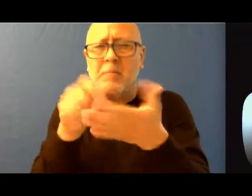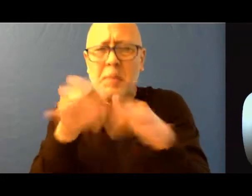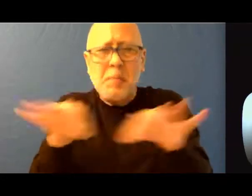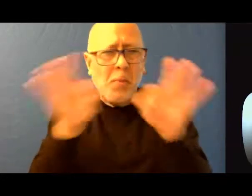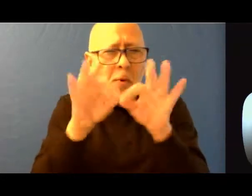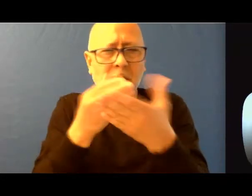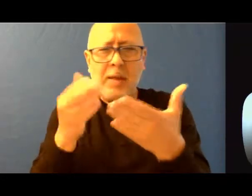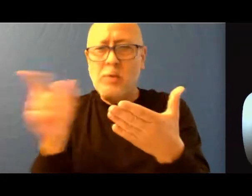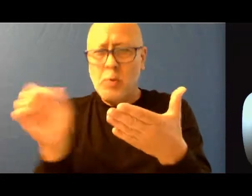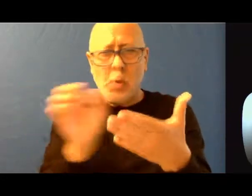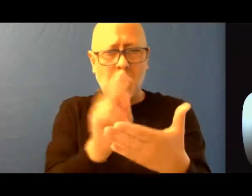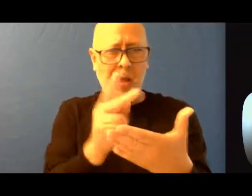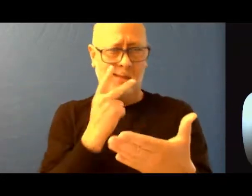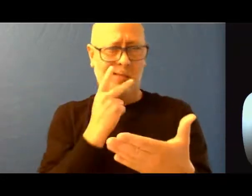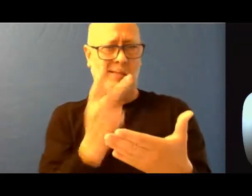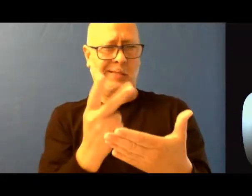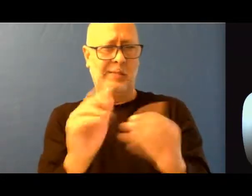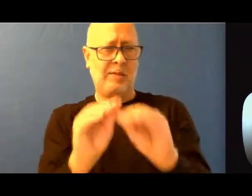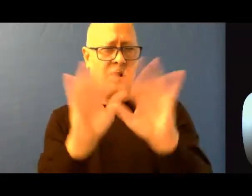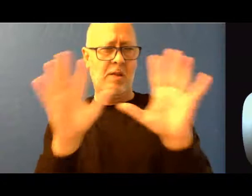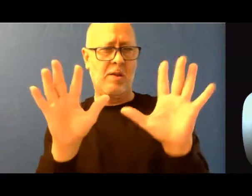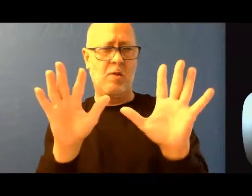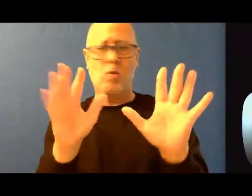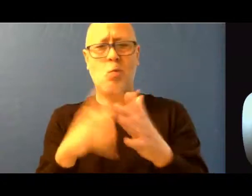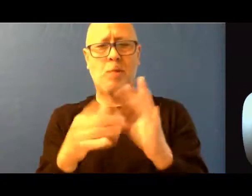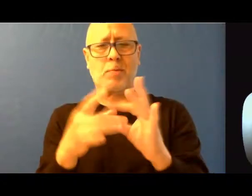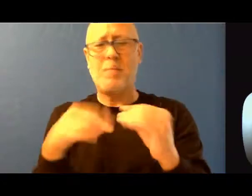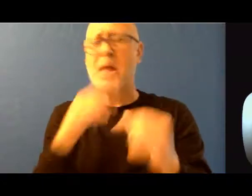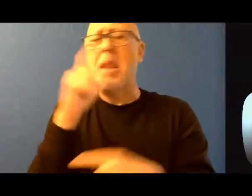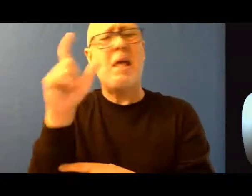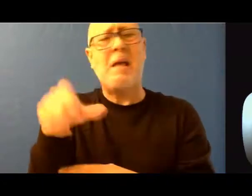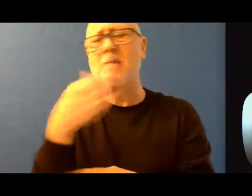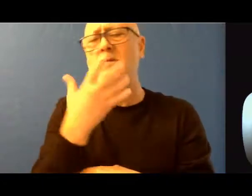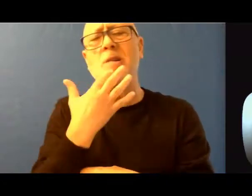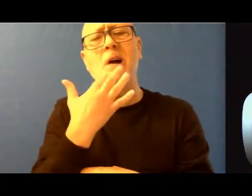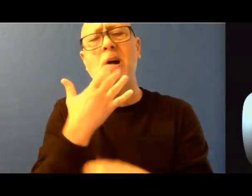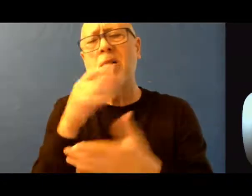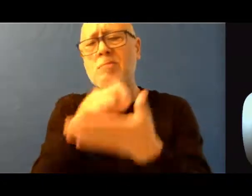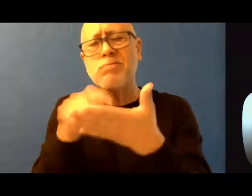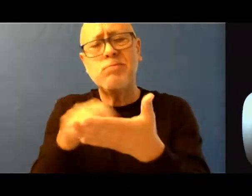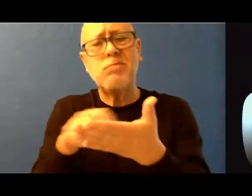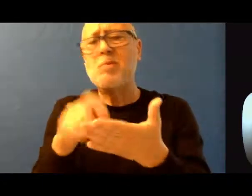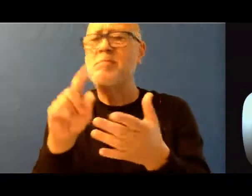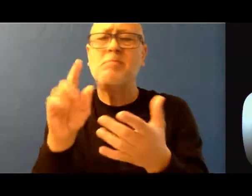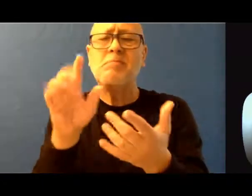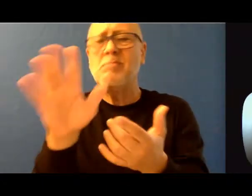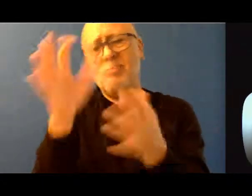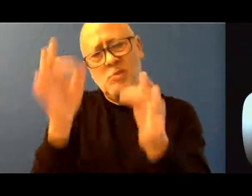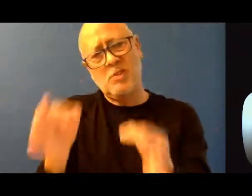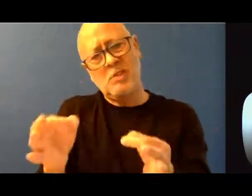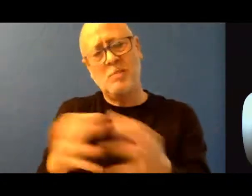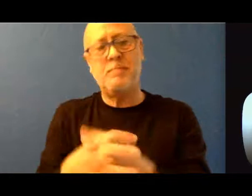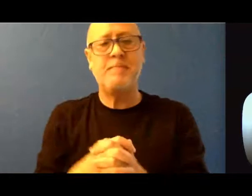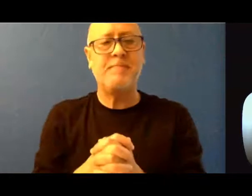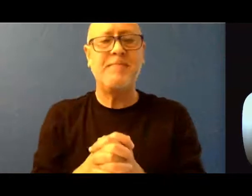can really see where I'm coming from on the notes. You don't have to, it's just an option. So this is notes